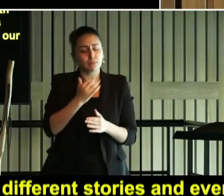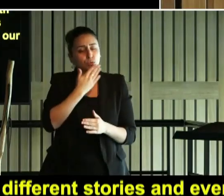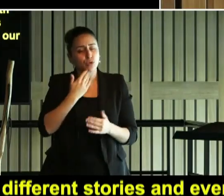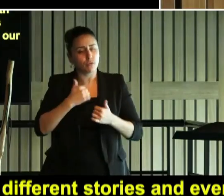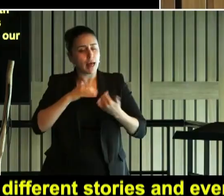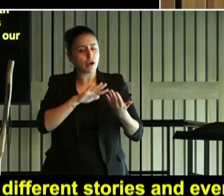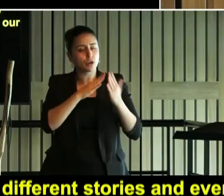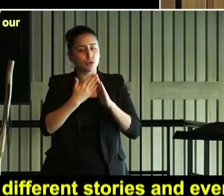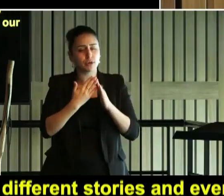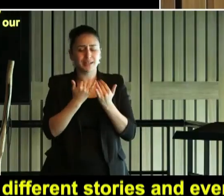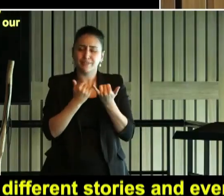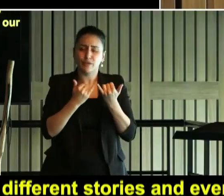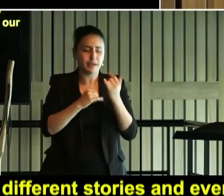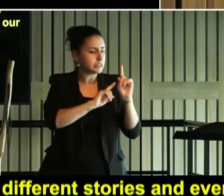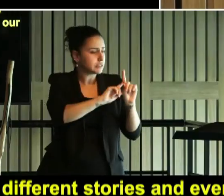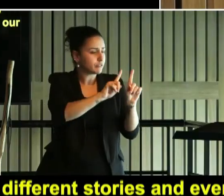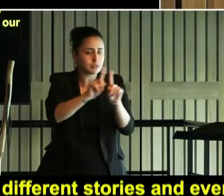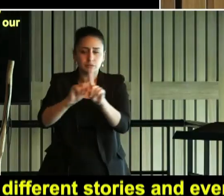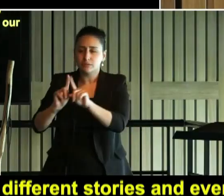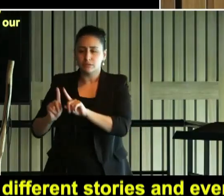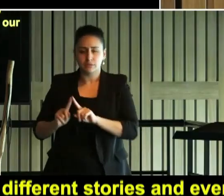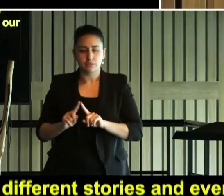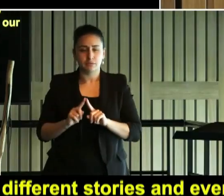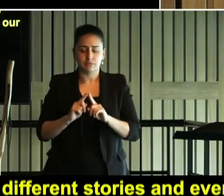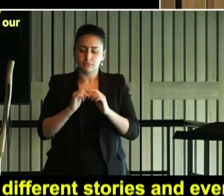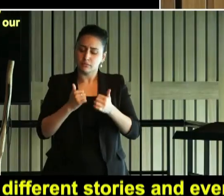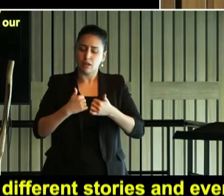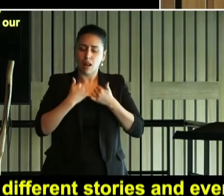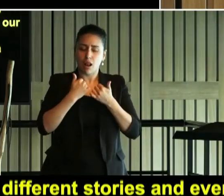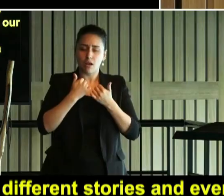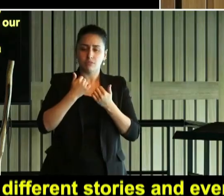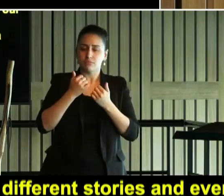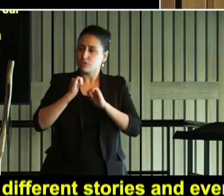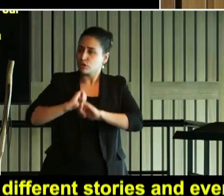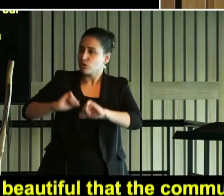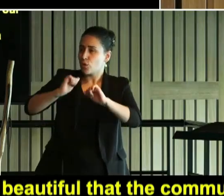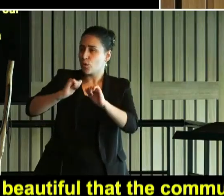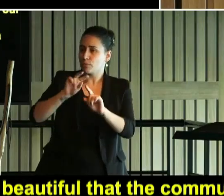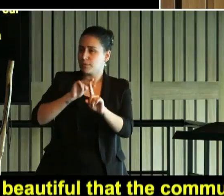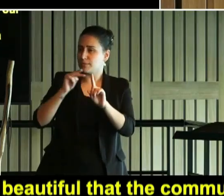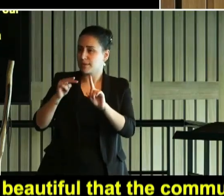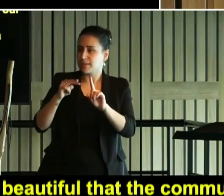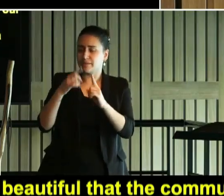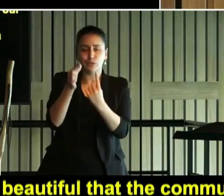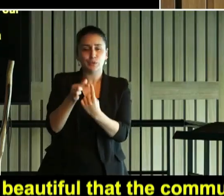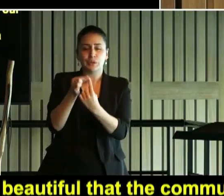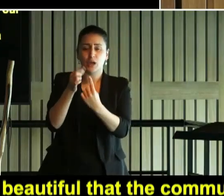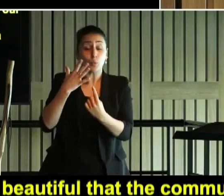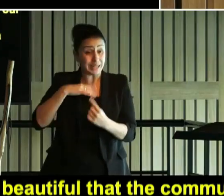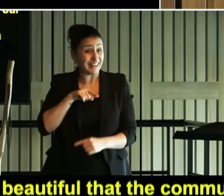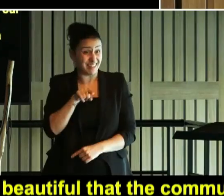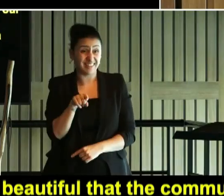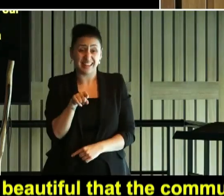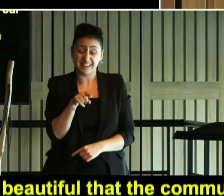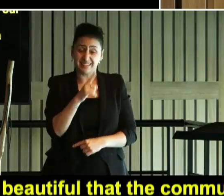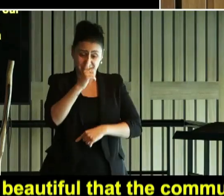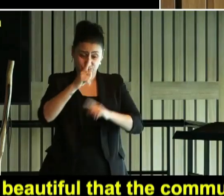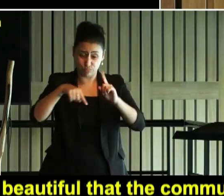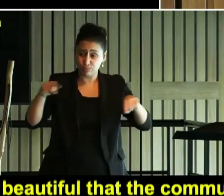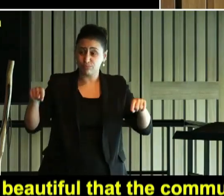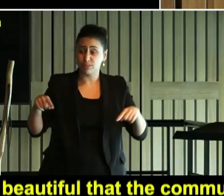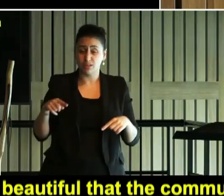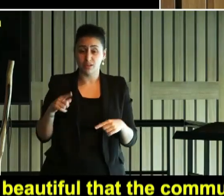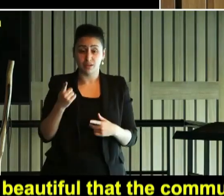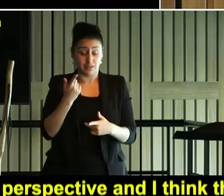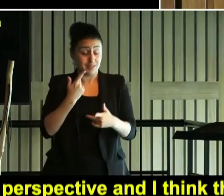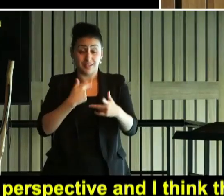varied and we all have such a unique perspective. And I think that's what our community needs, is that, when we meet one disabled